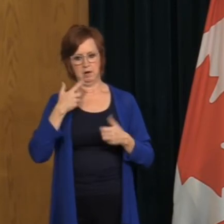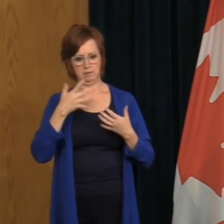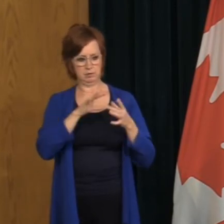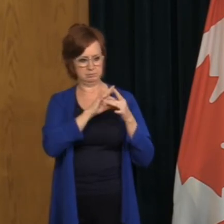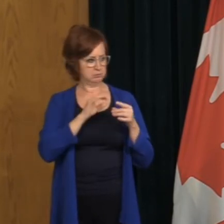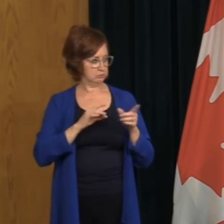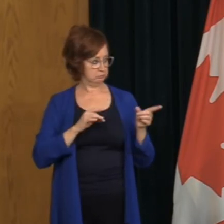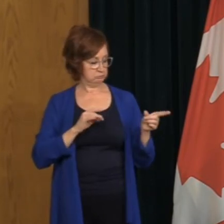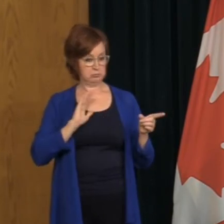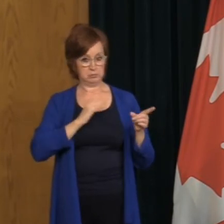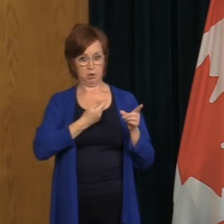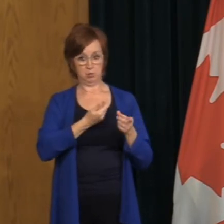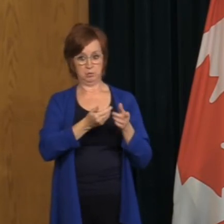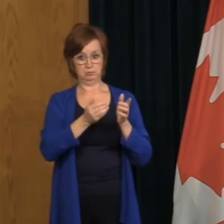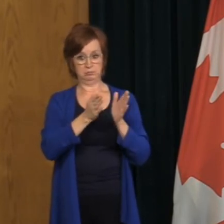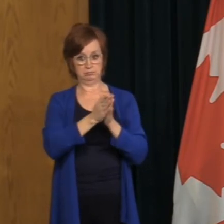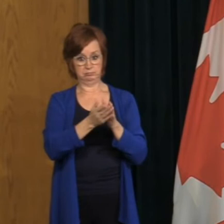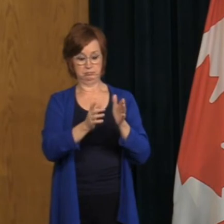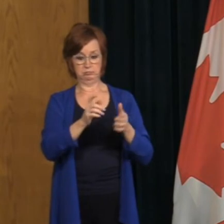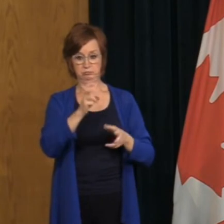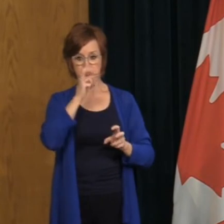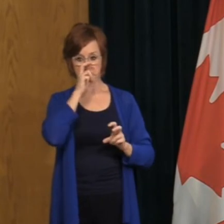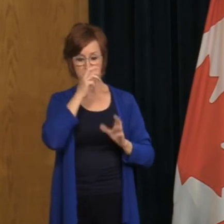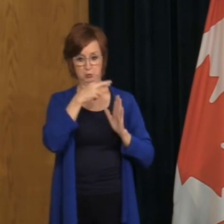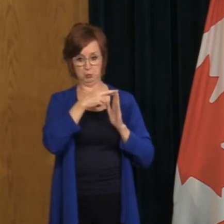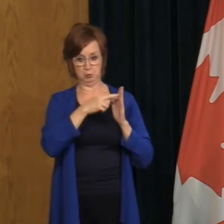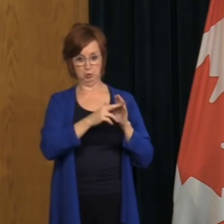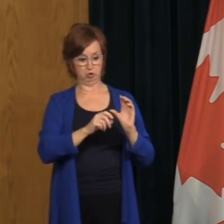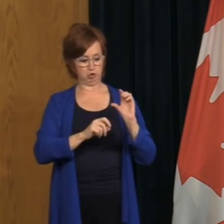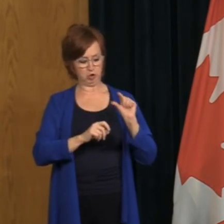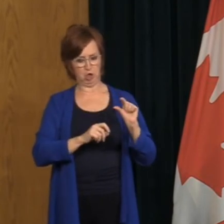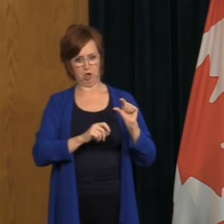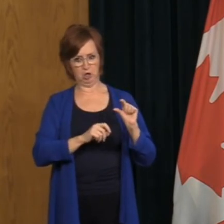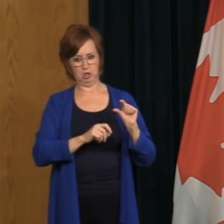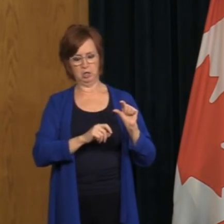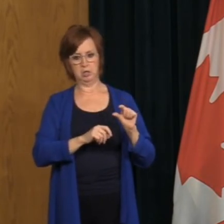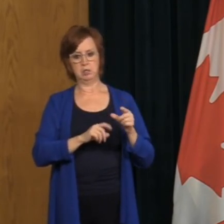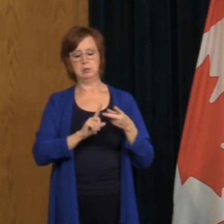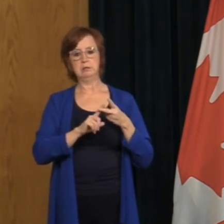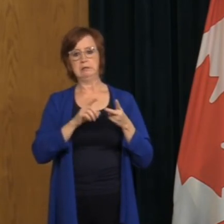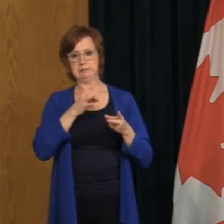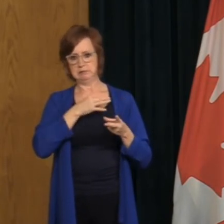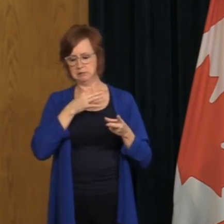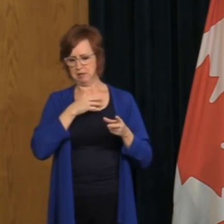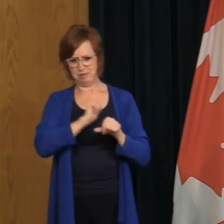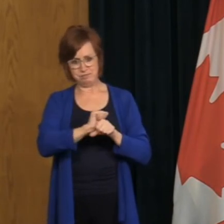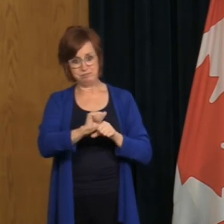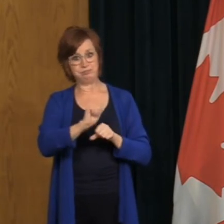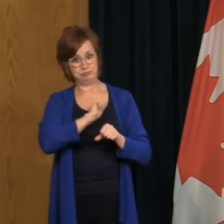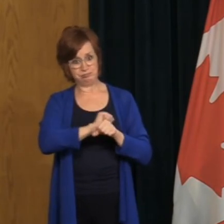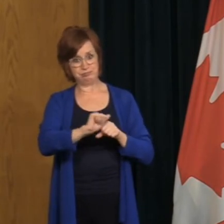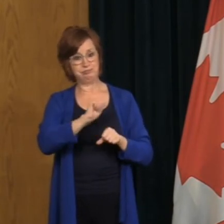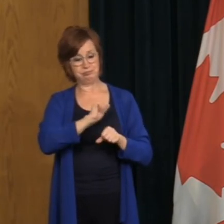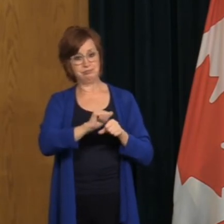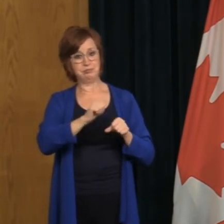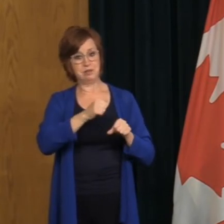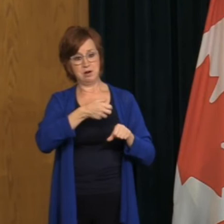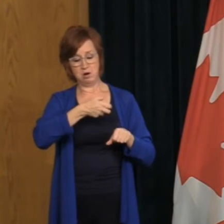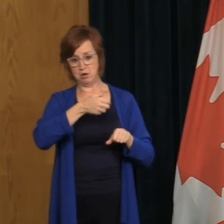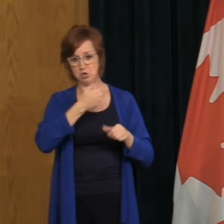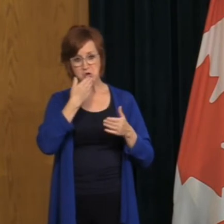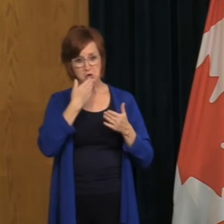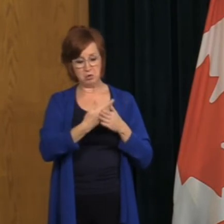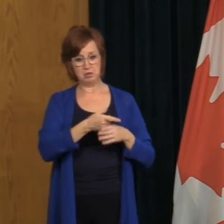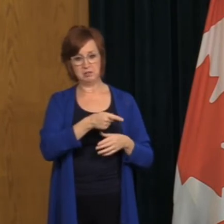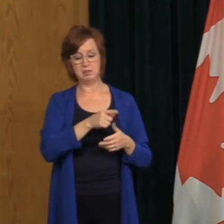guidelines and the standards that we have in place, as well as the staff that are working very hard. We've had the ability to cohort those staff